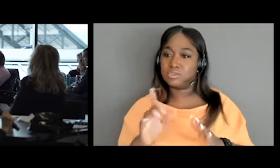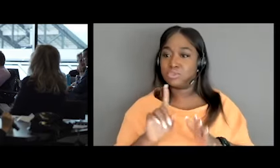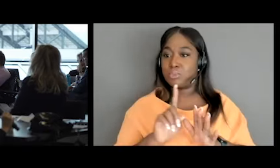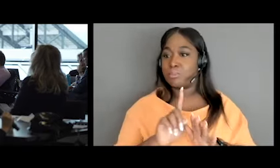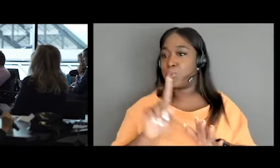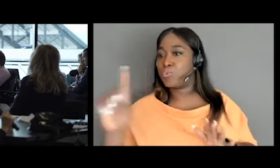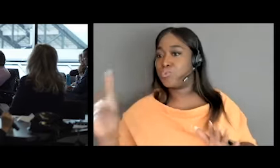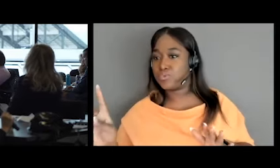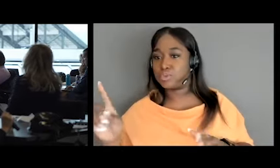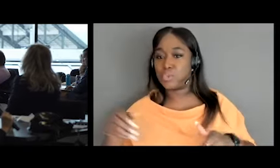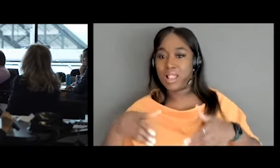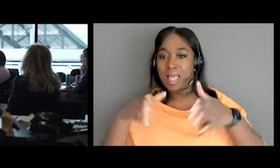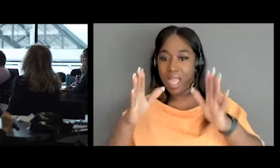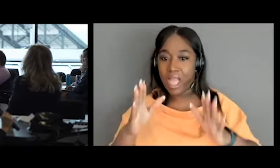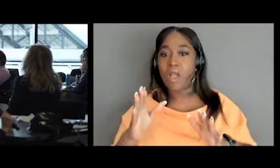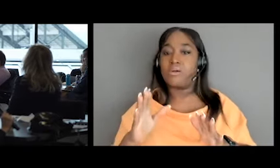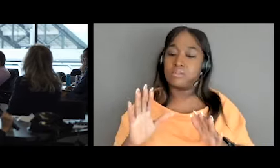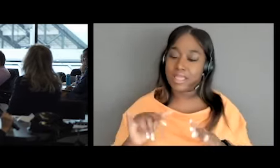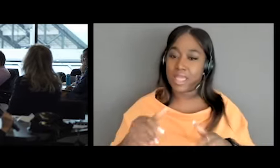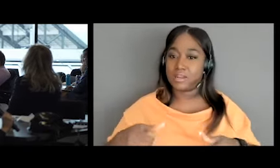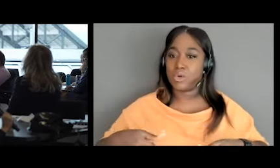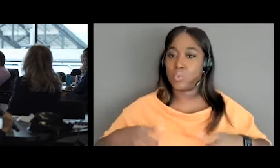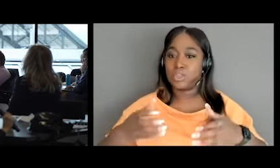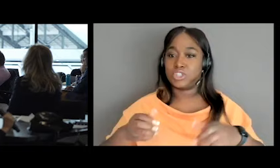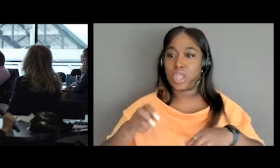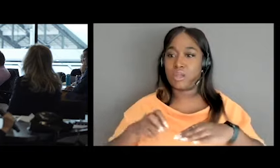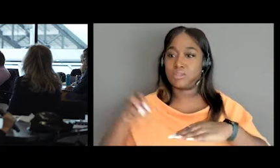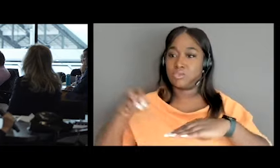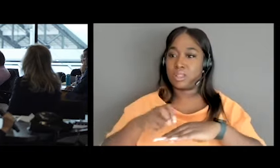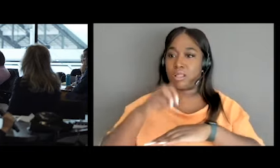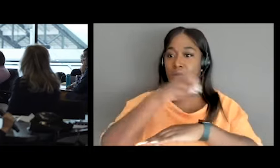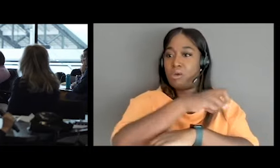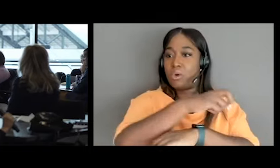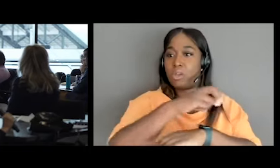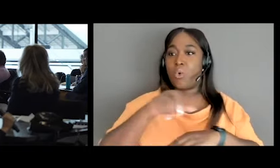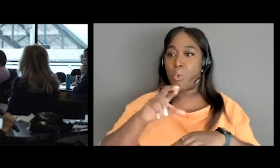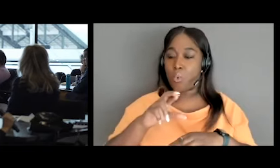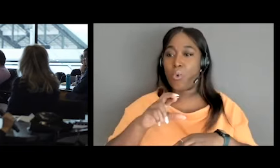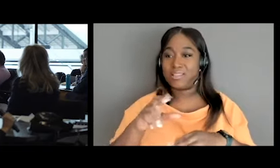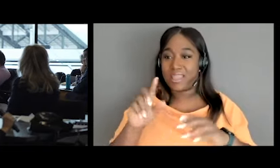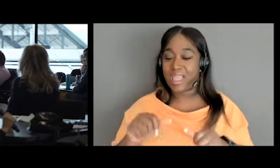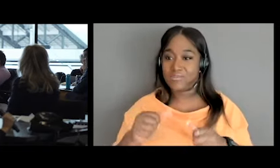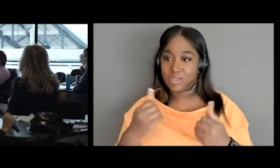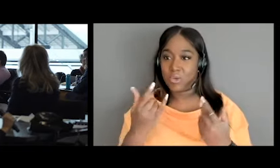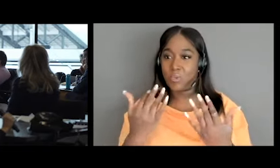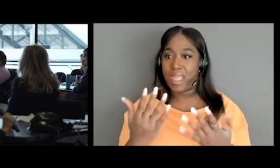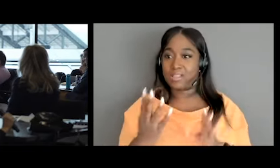board, or being forced to wait until the last person who is